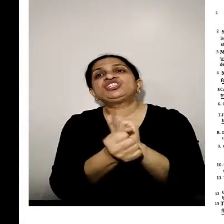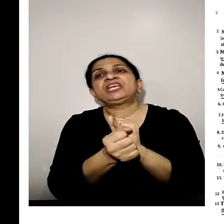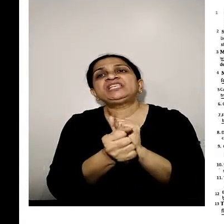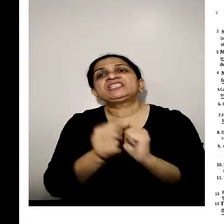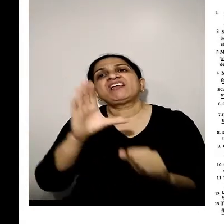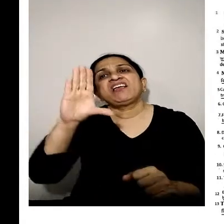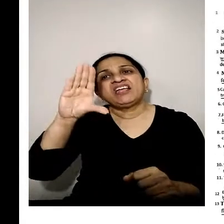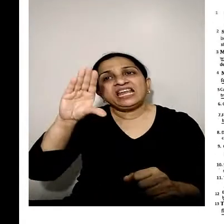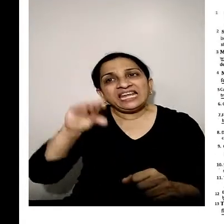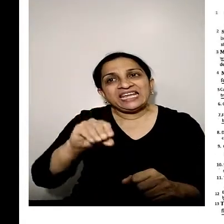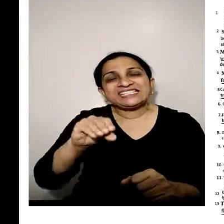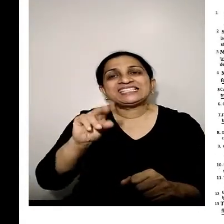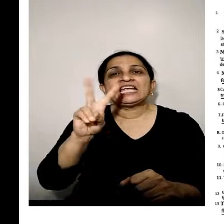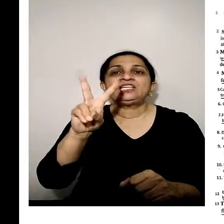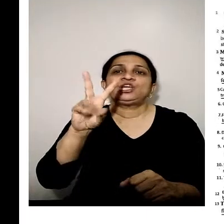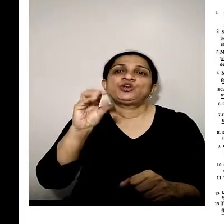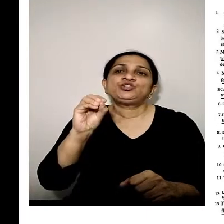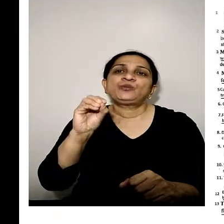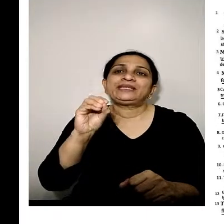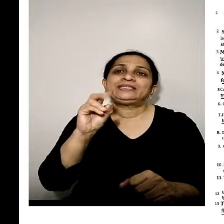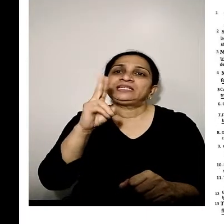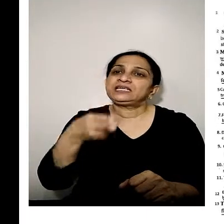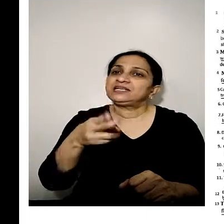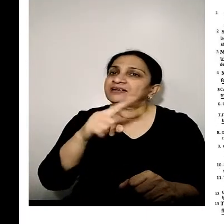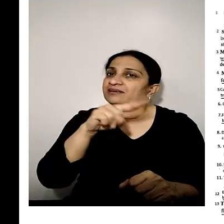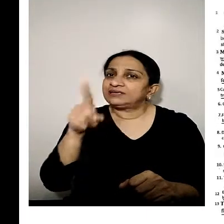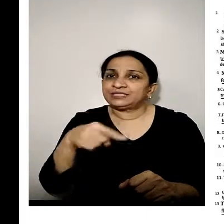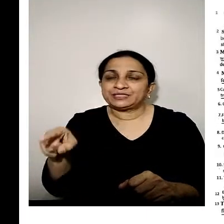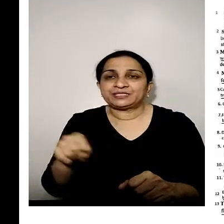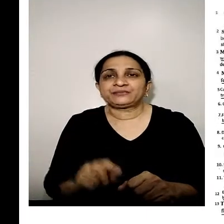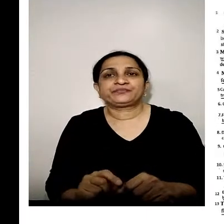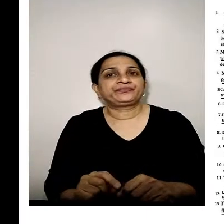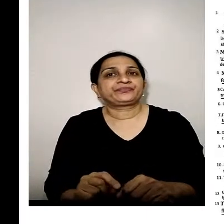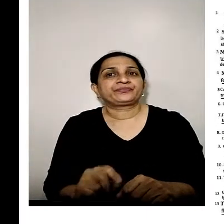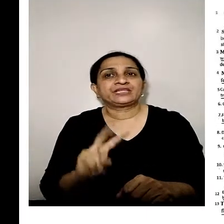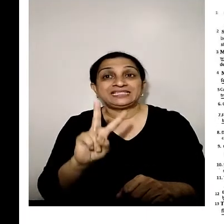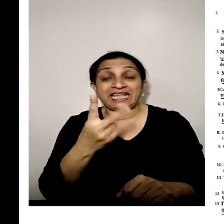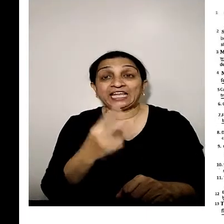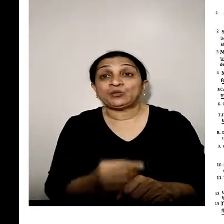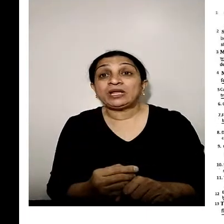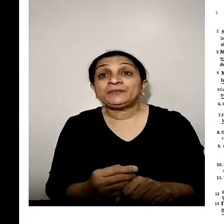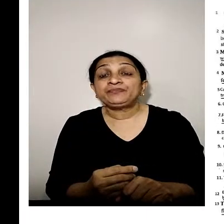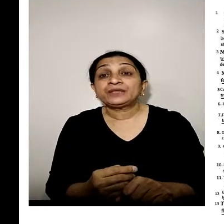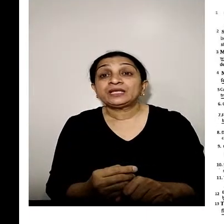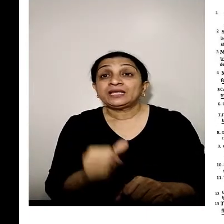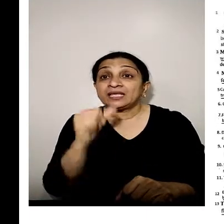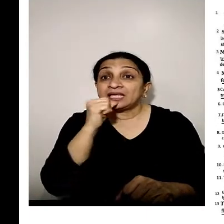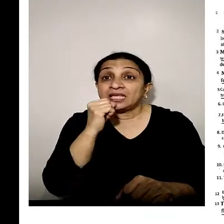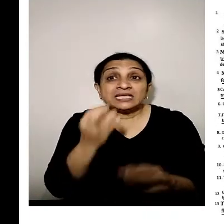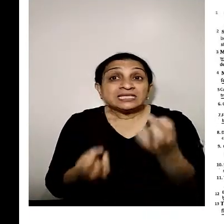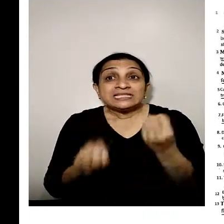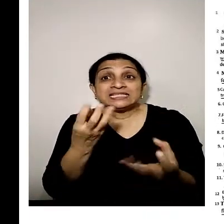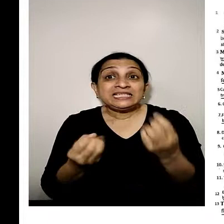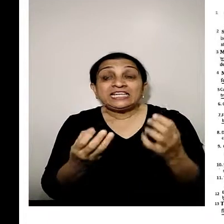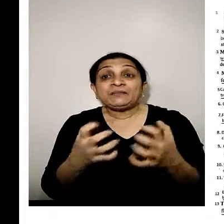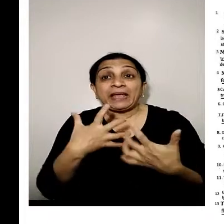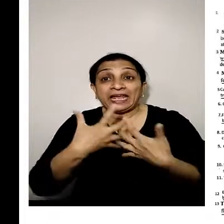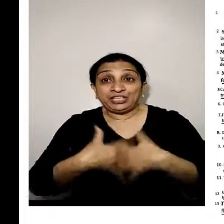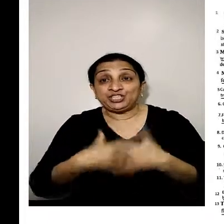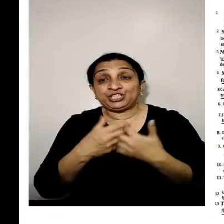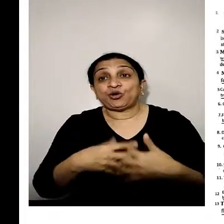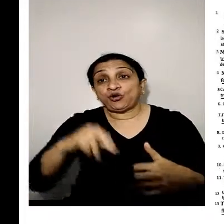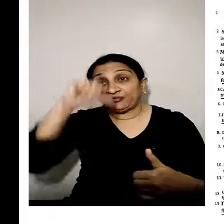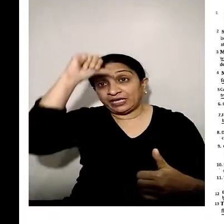to change less than 20 Hertz. Second one,